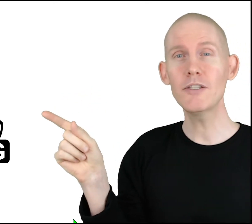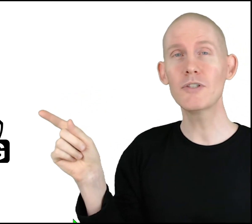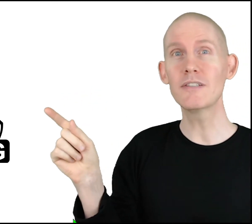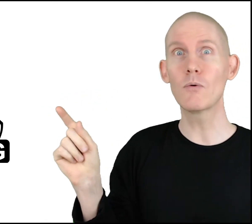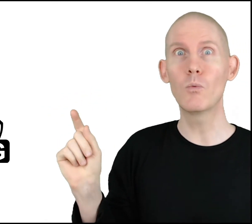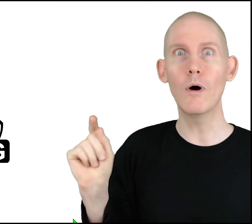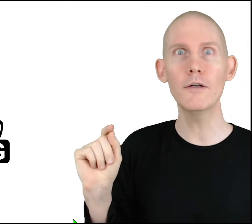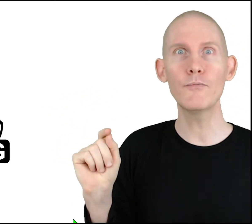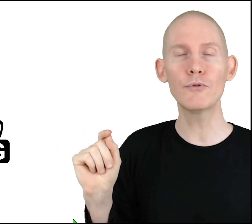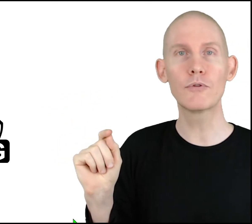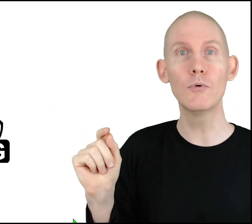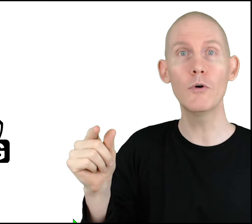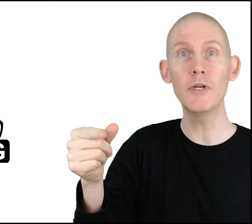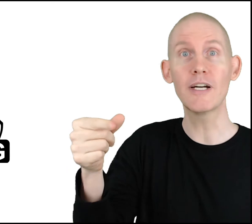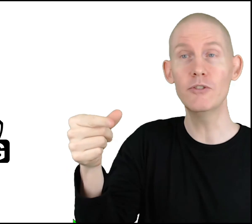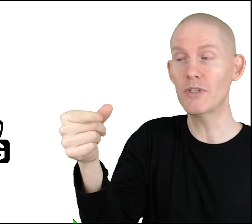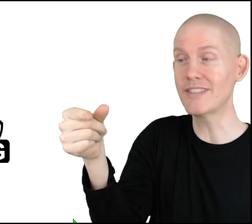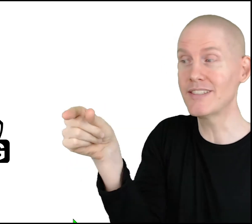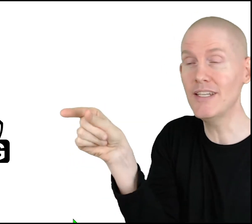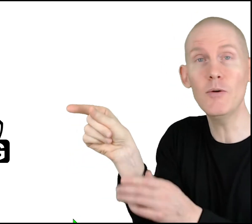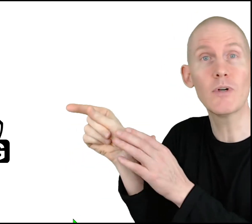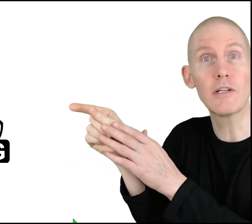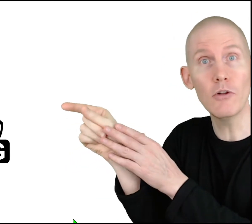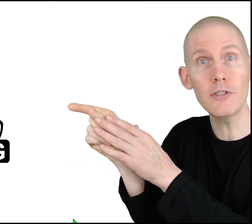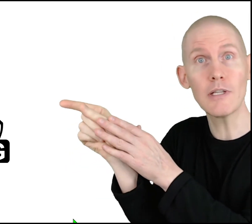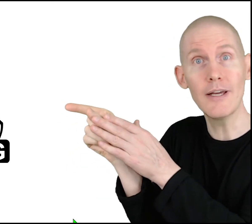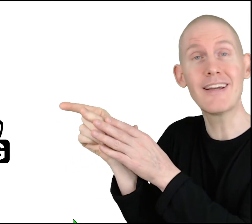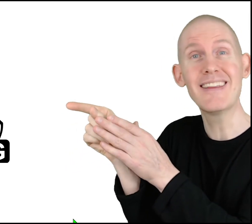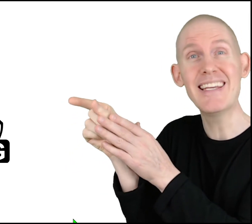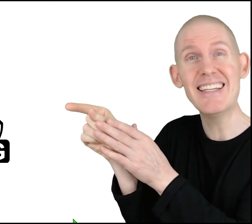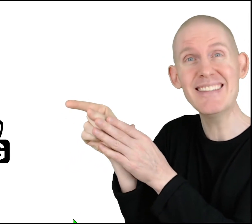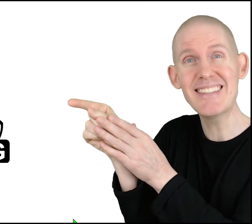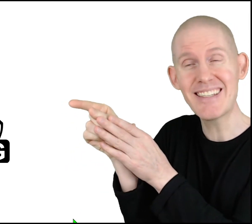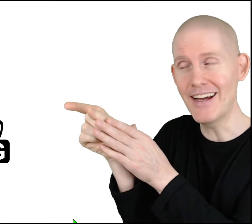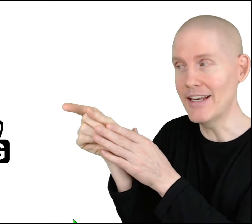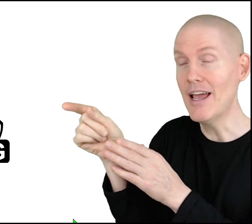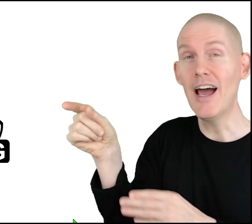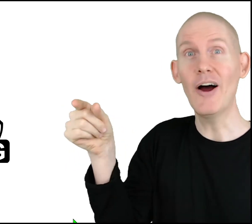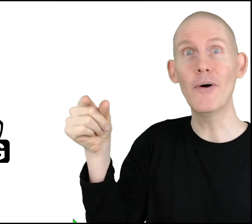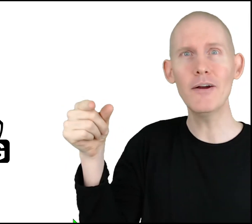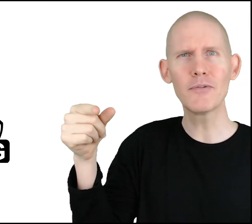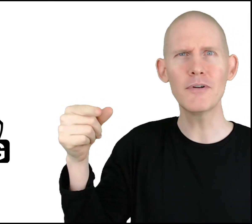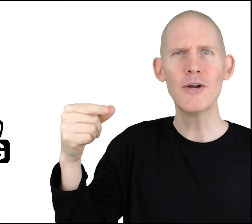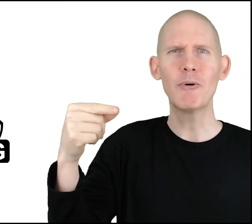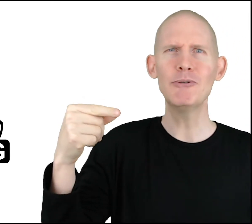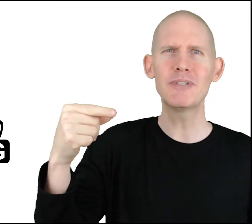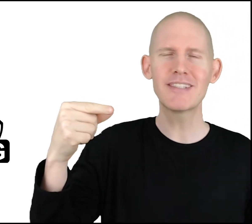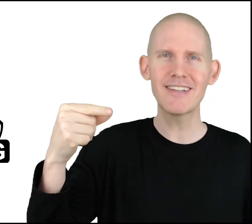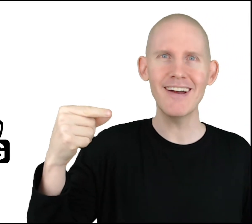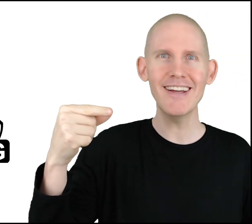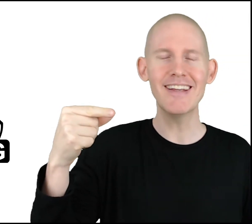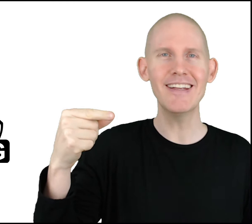is a wonderful tool because you can see what it looks like on the inside. However, when you sign it, it's